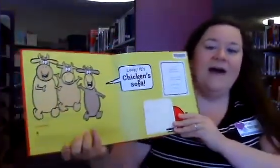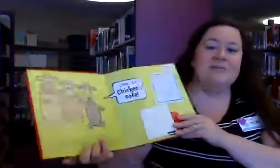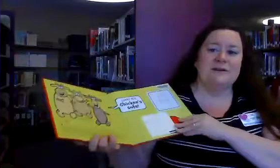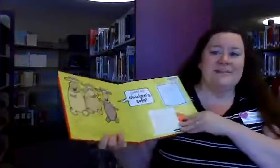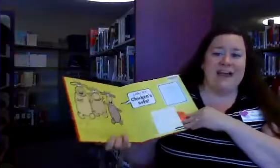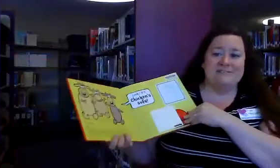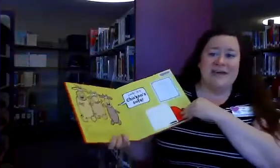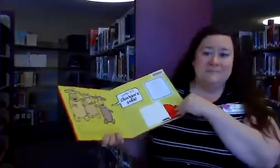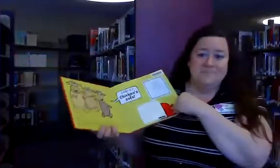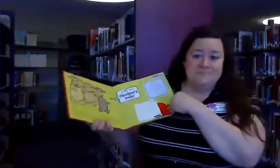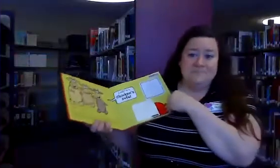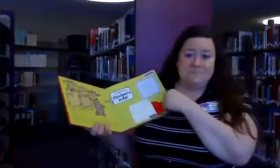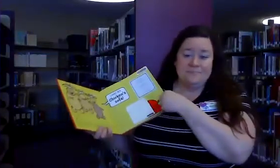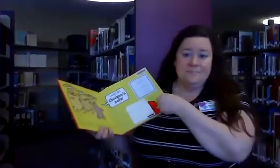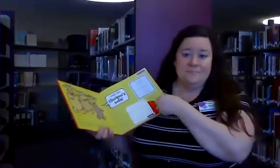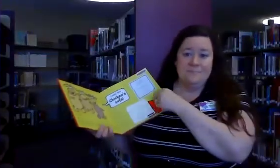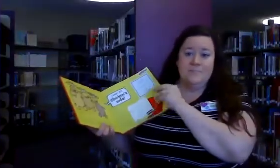Cows. What did the cows say?